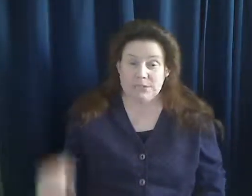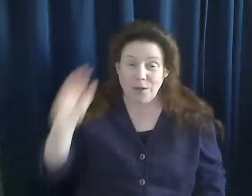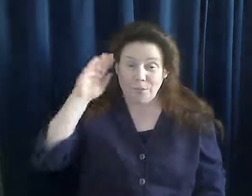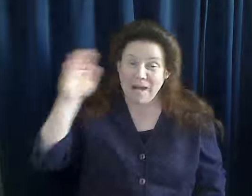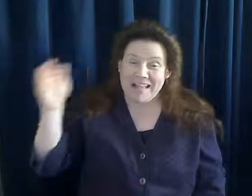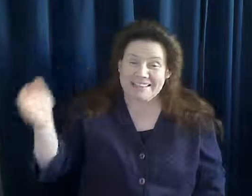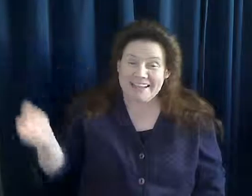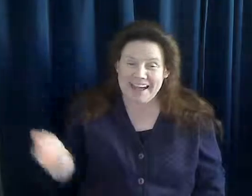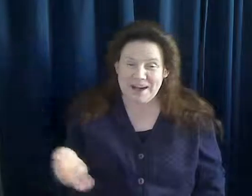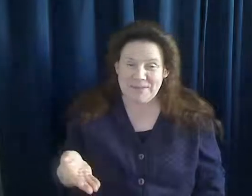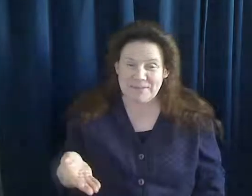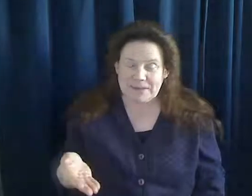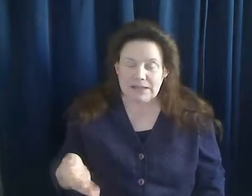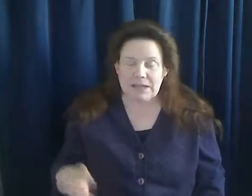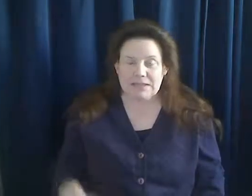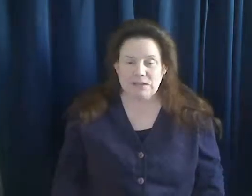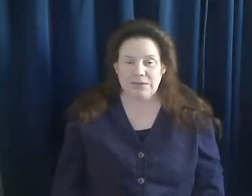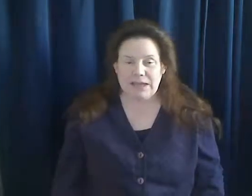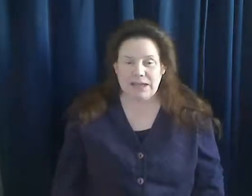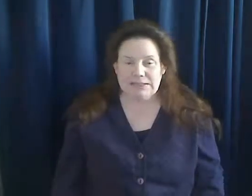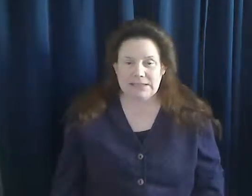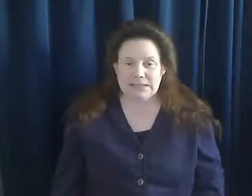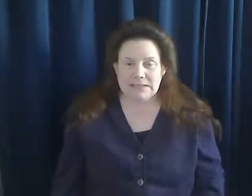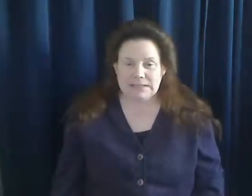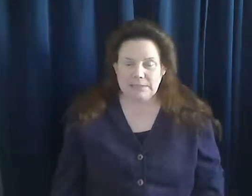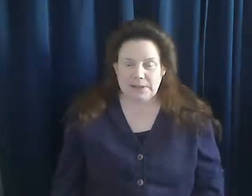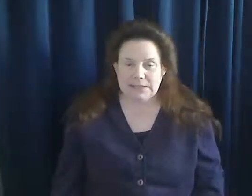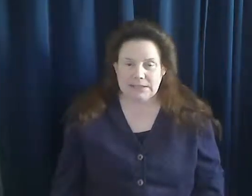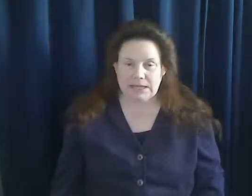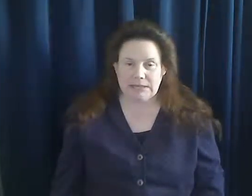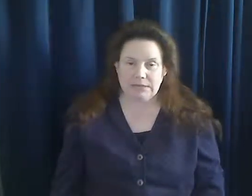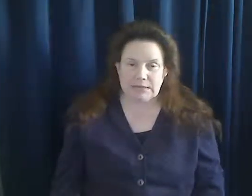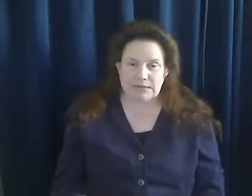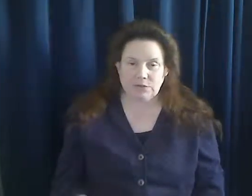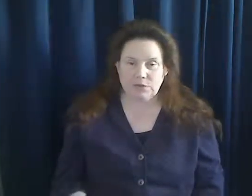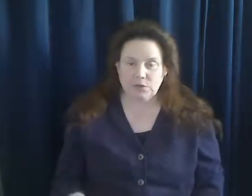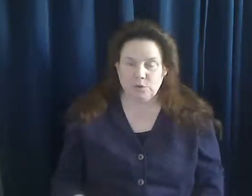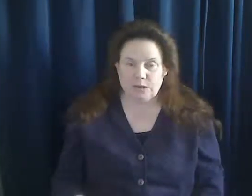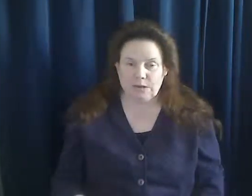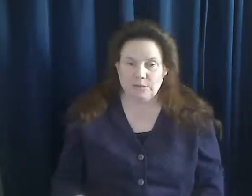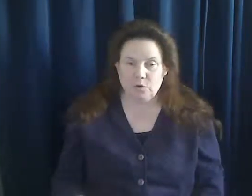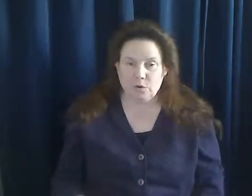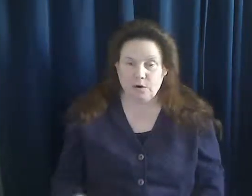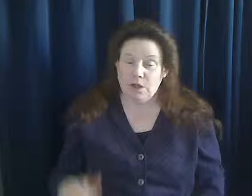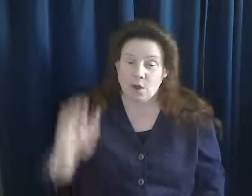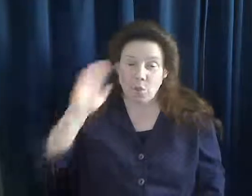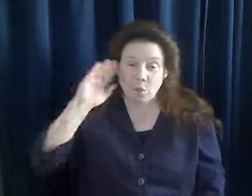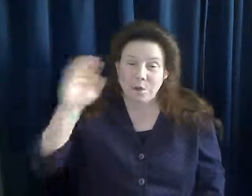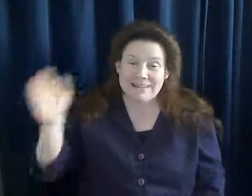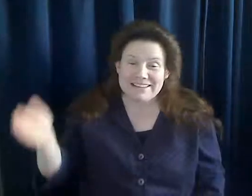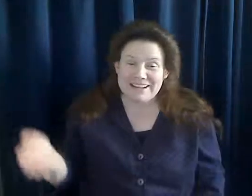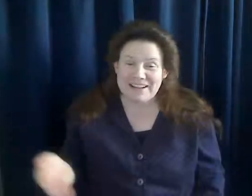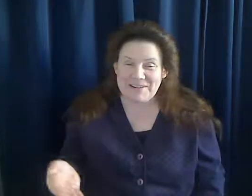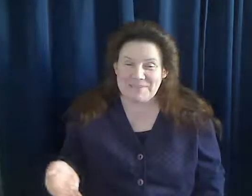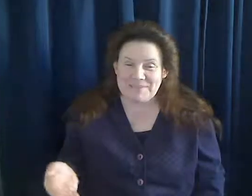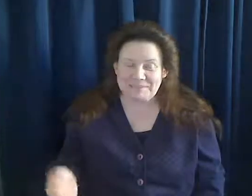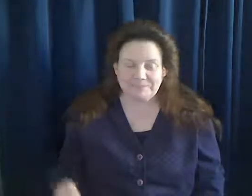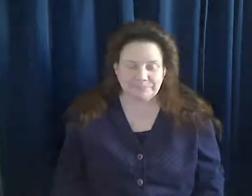say, so the context depends on thank you, you're welcome, or welcome.